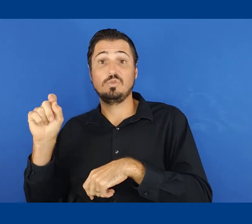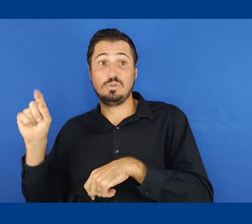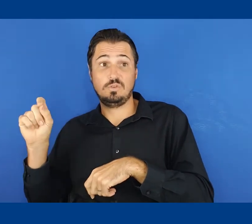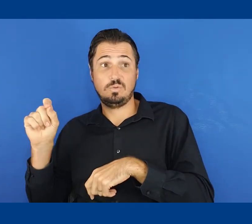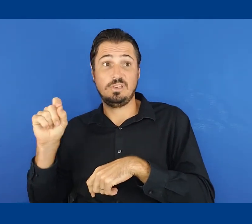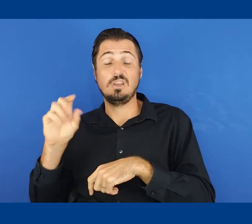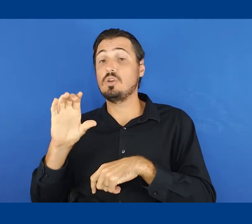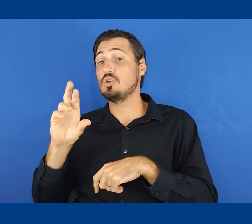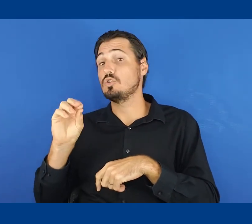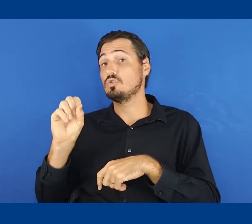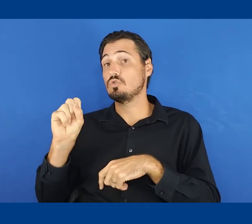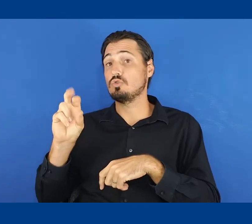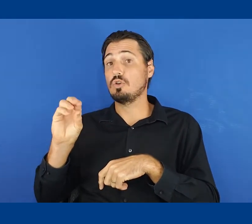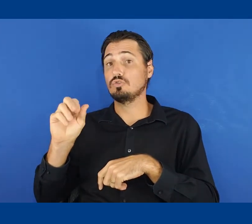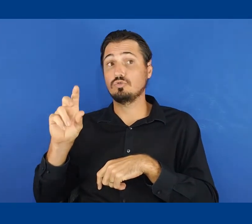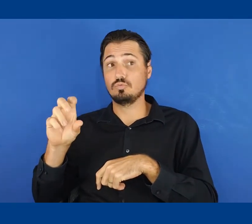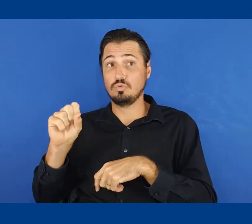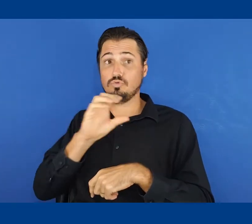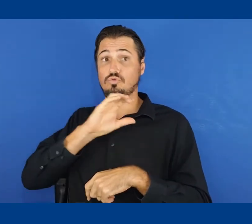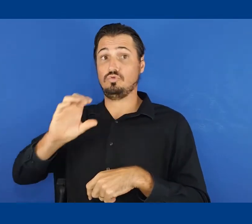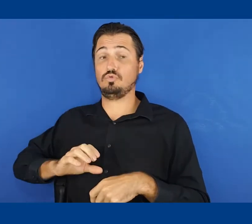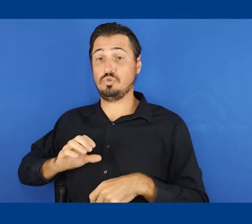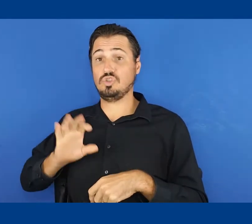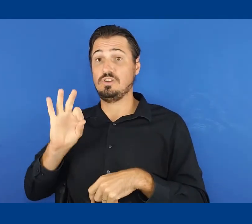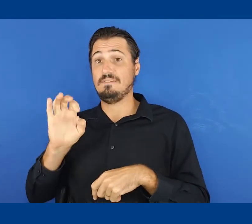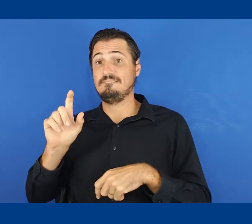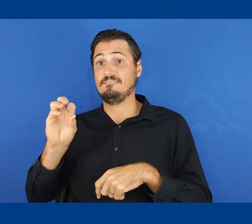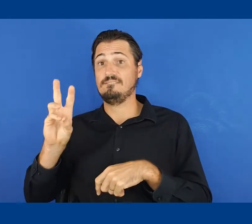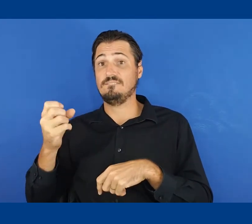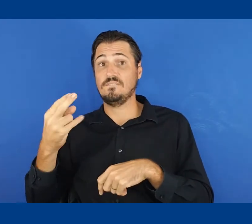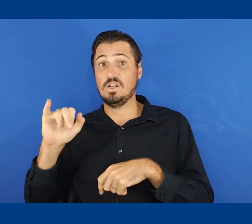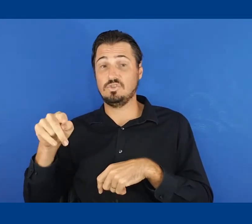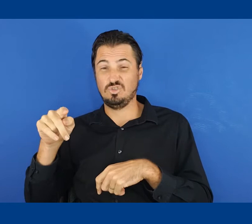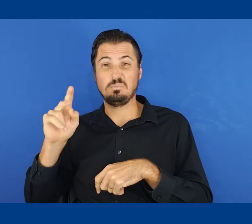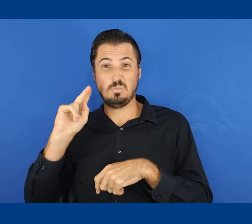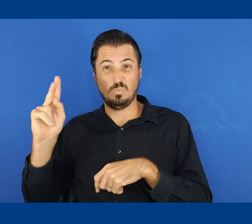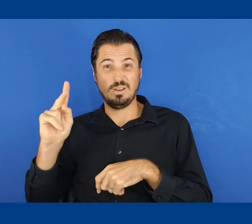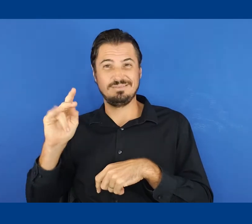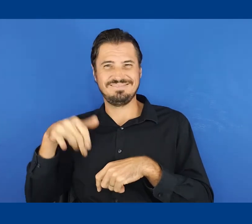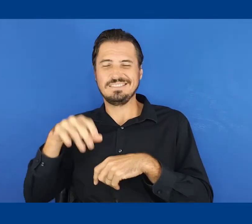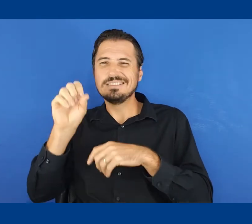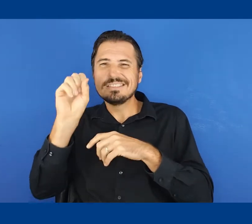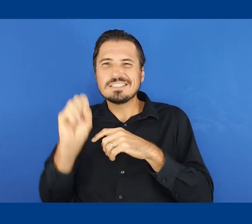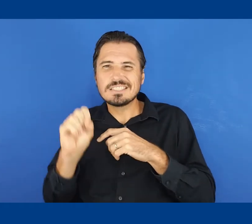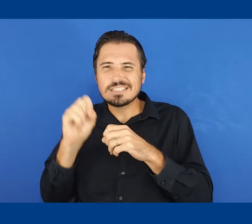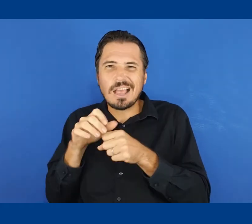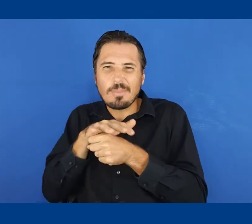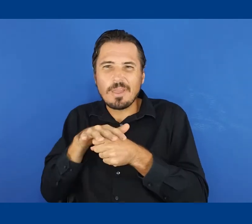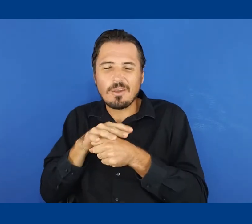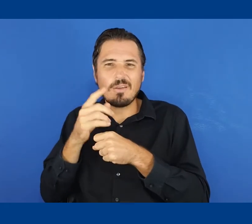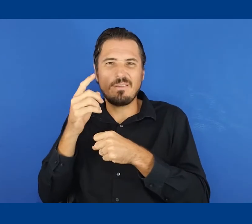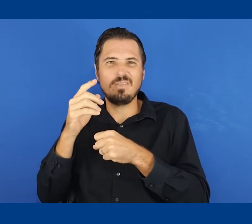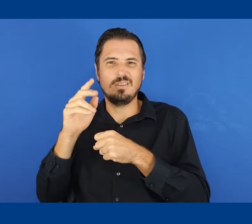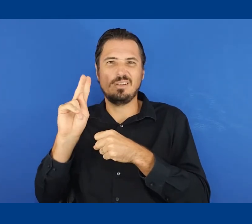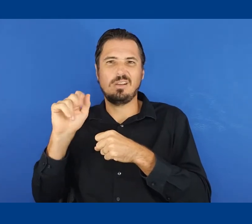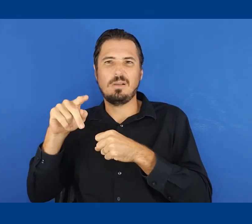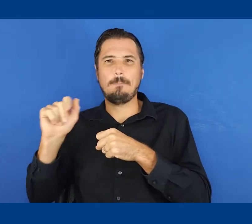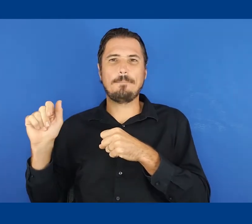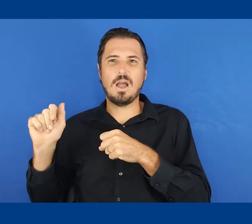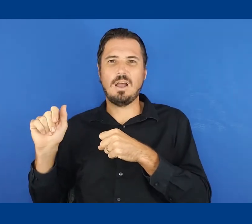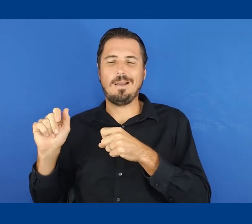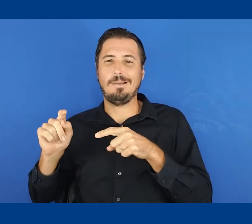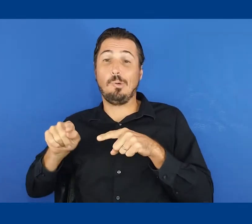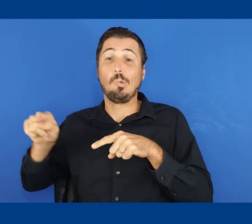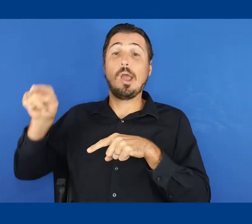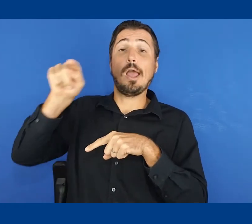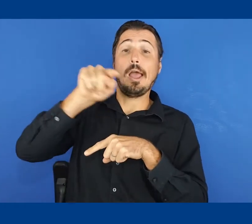Christian Fellowship located on the south end of the Kapa'a Bypass Road. The festival is a partnership of Child